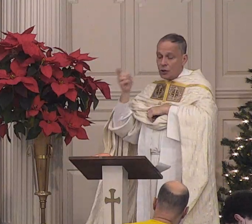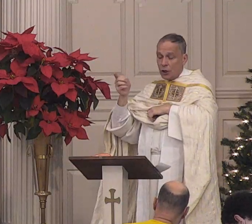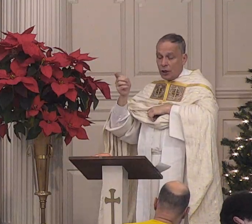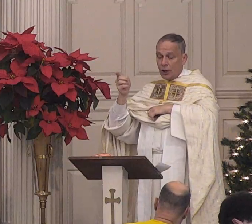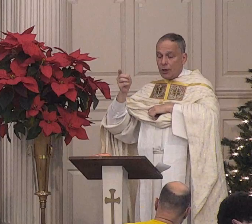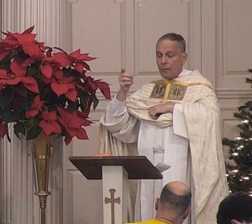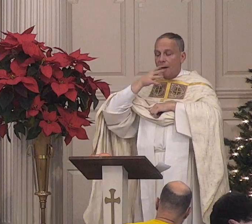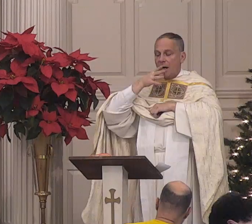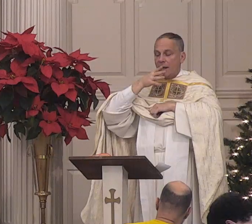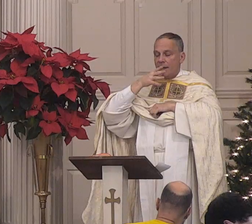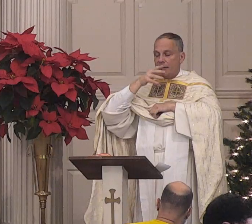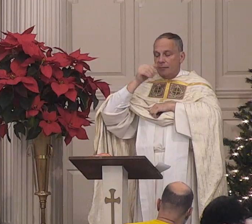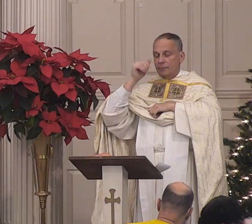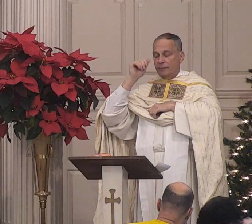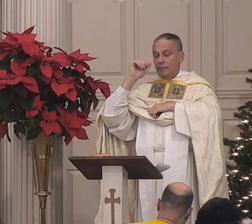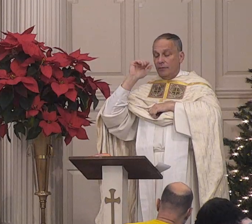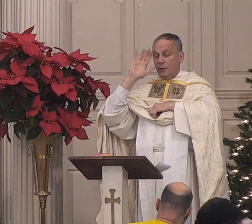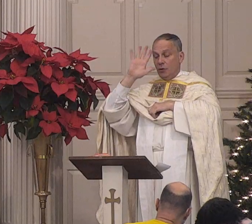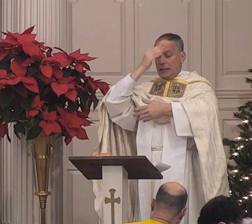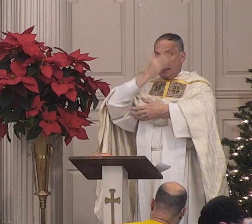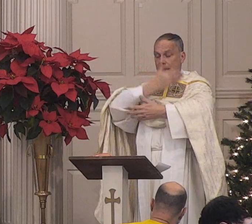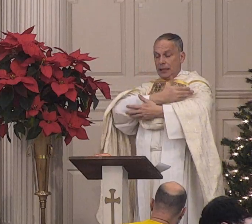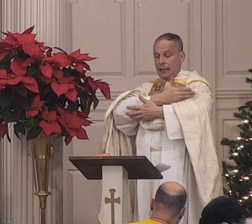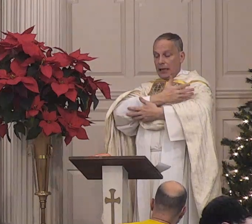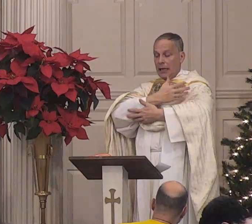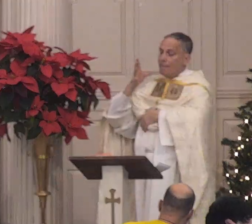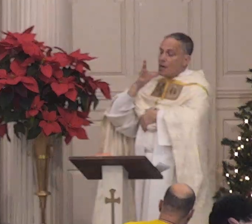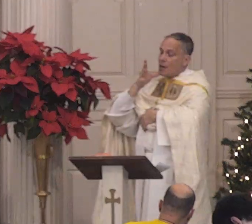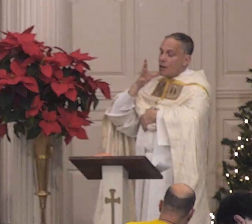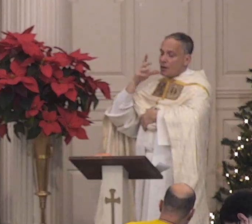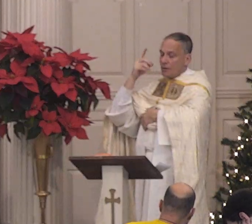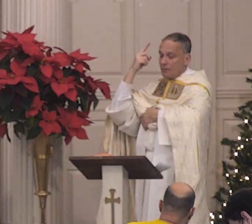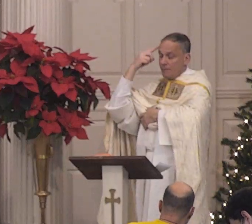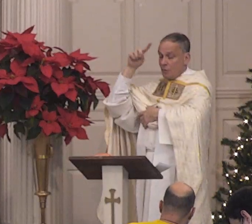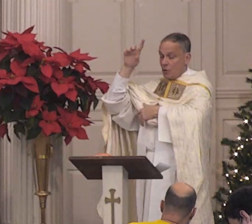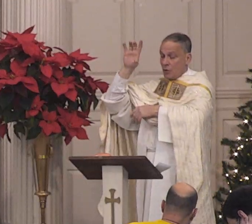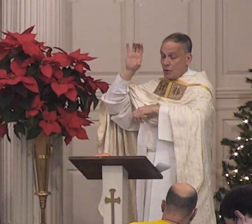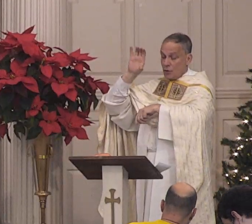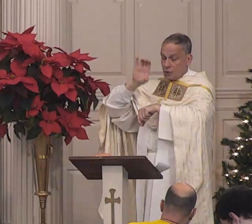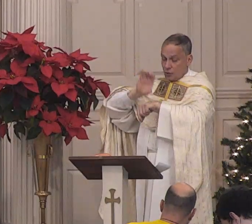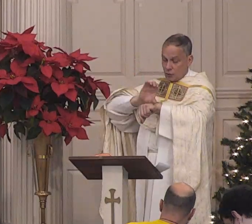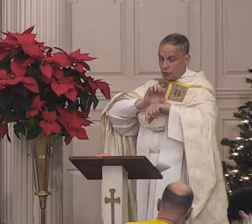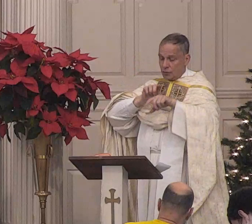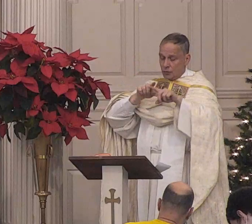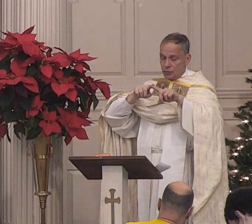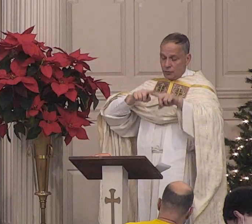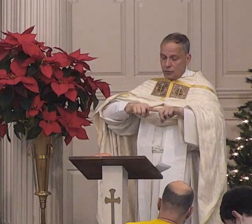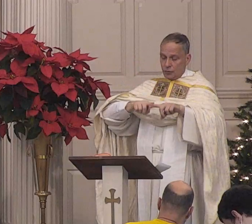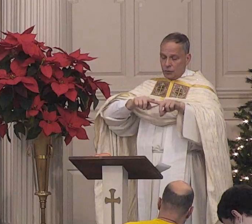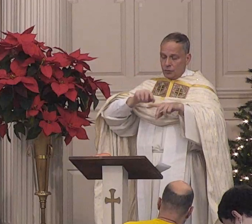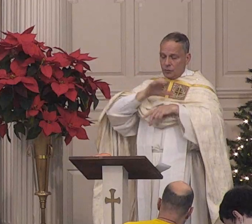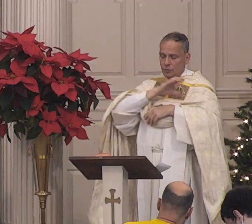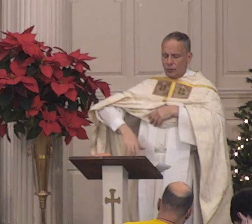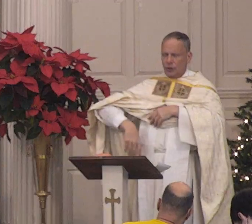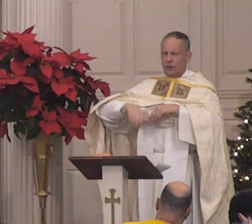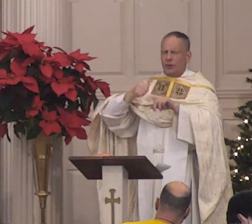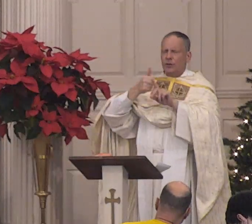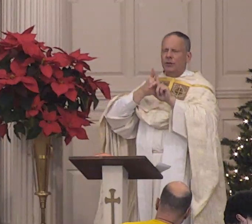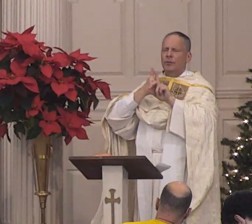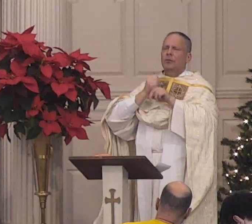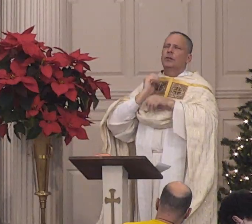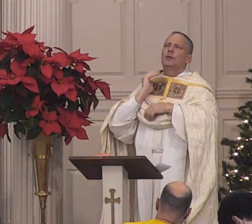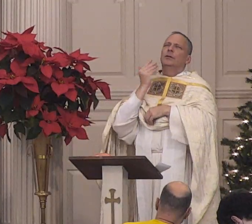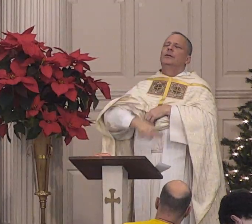Mother of your Son and Mother of the Church, through Christ